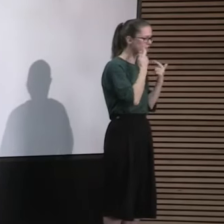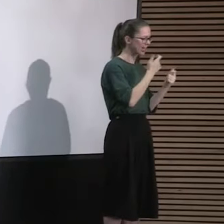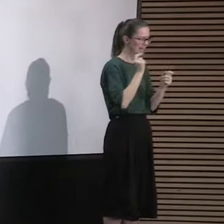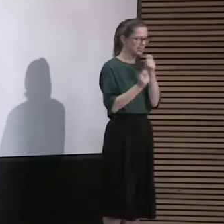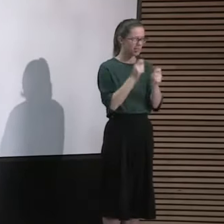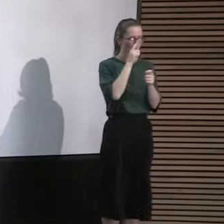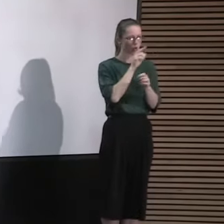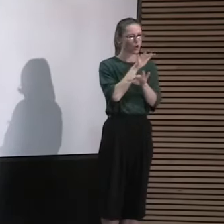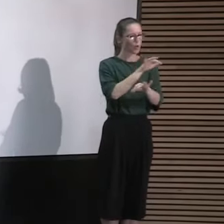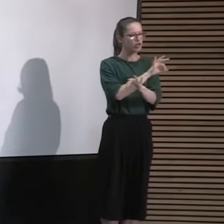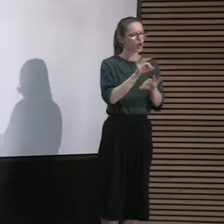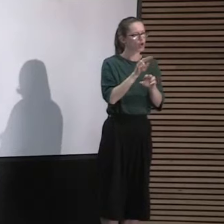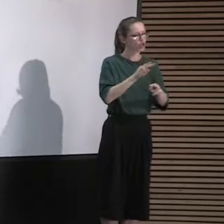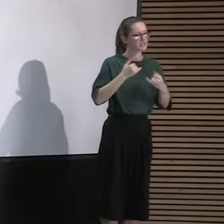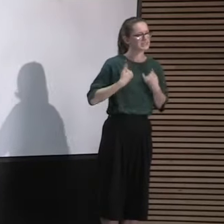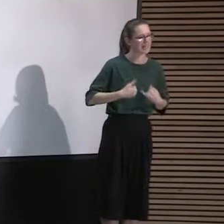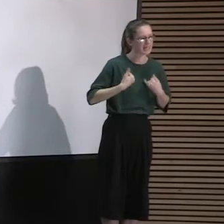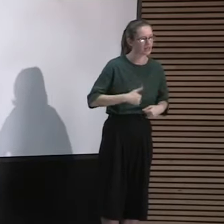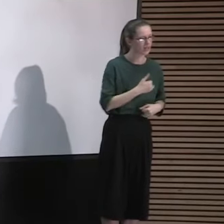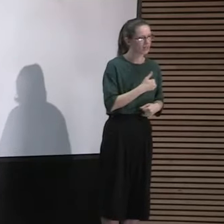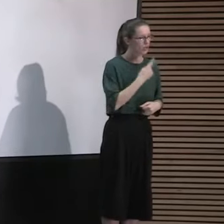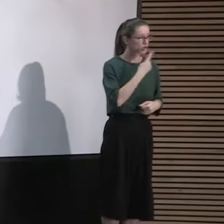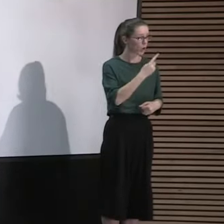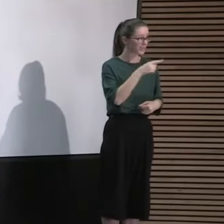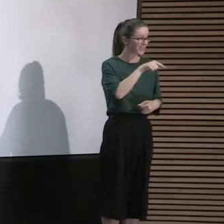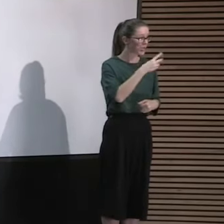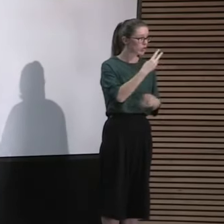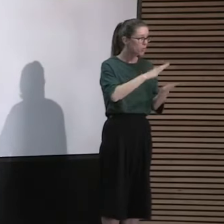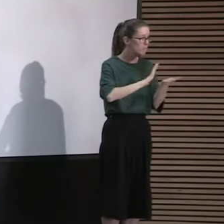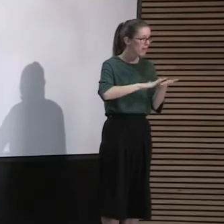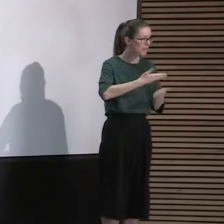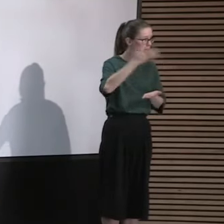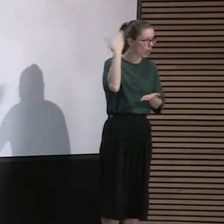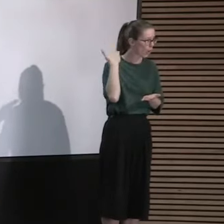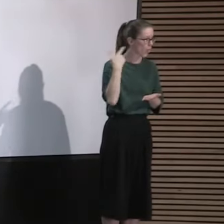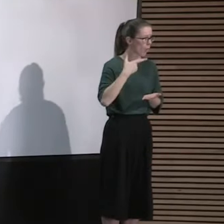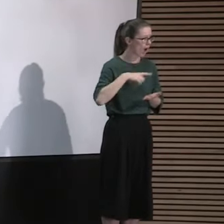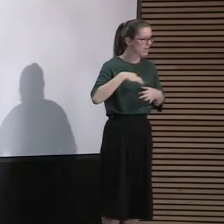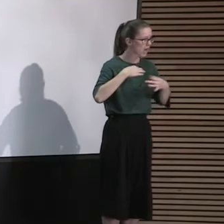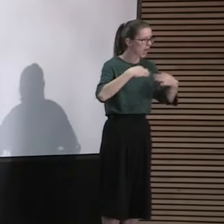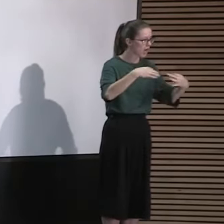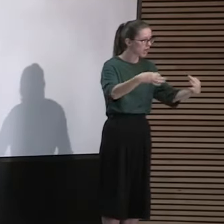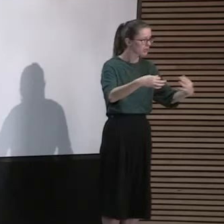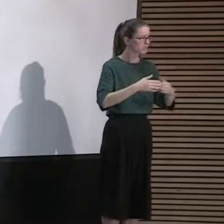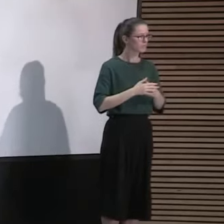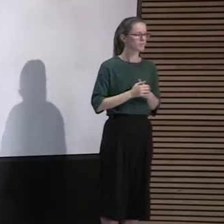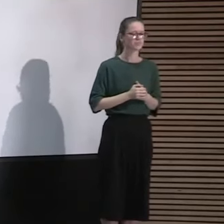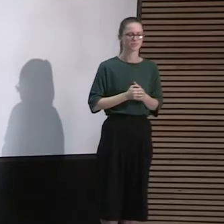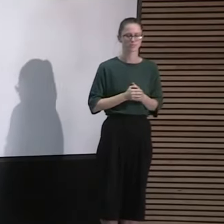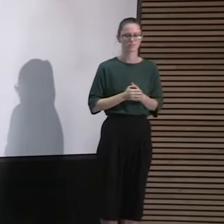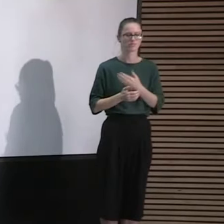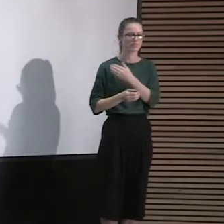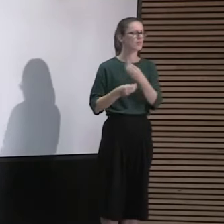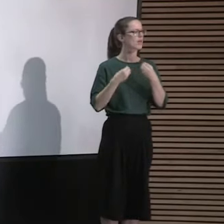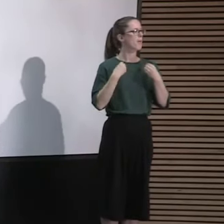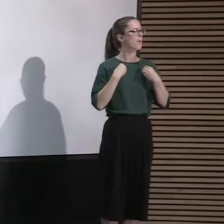asymptomatic testing of all border-facing workers would be happening as part of the government's testing strategy. Yeah, and look, I think the Minister of Health and the